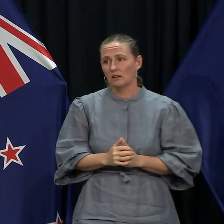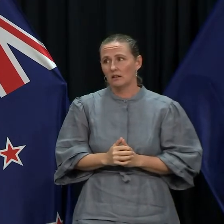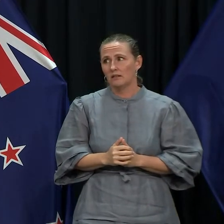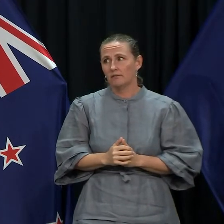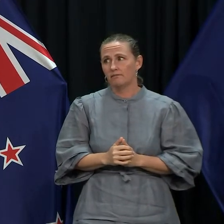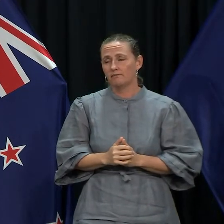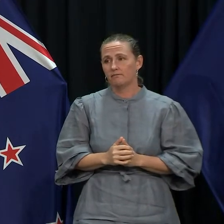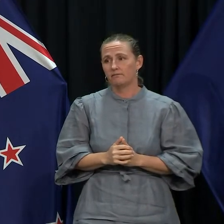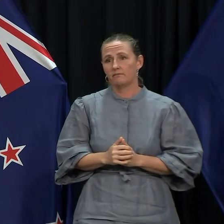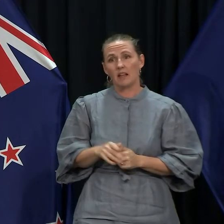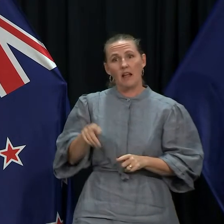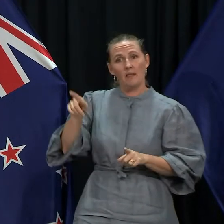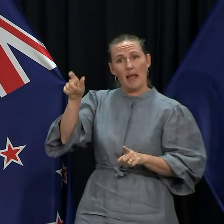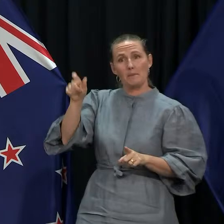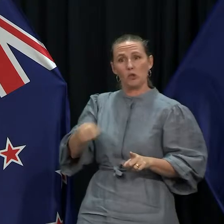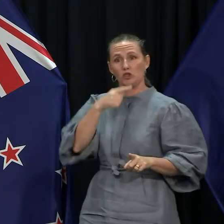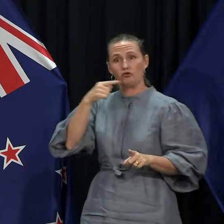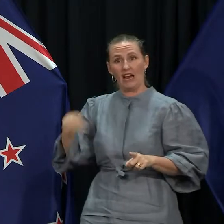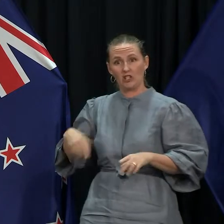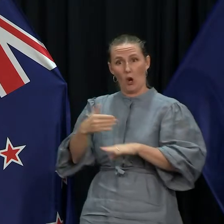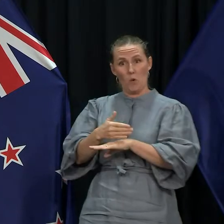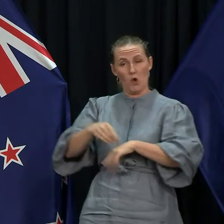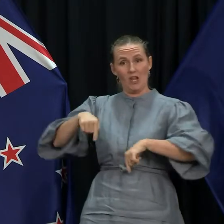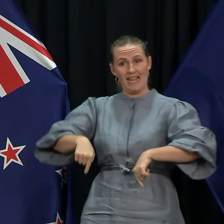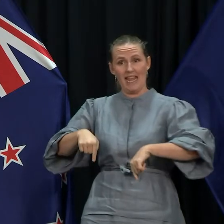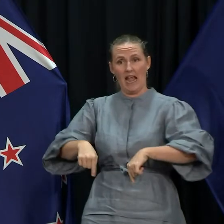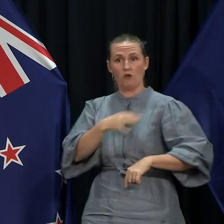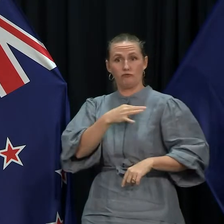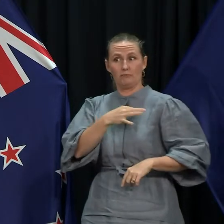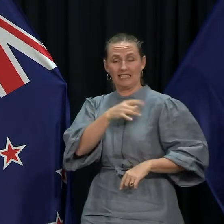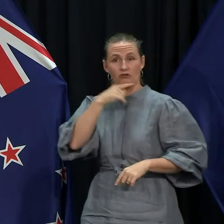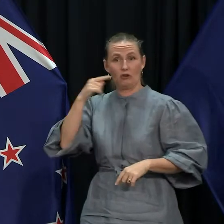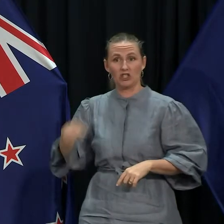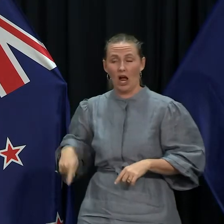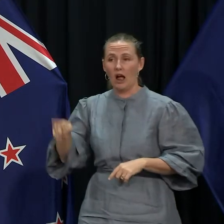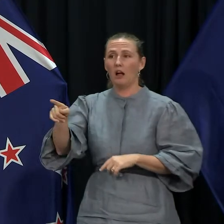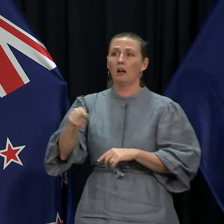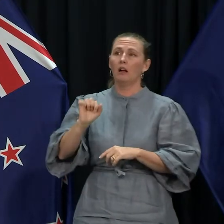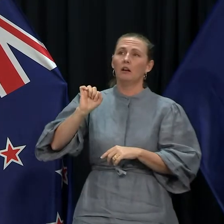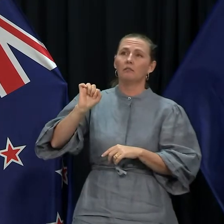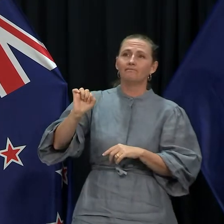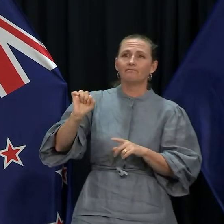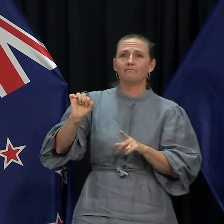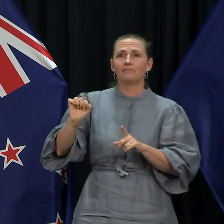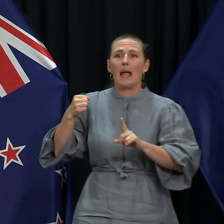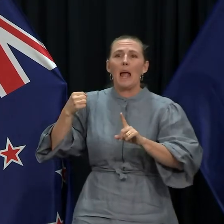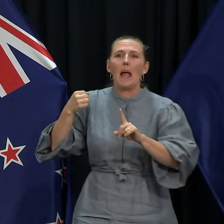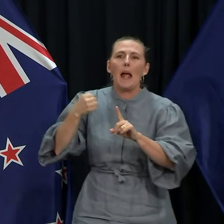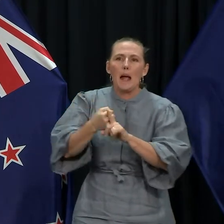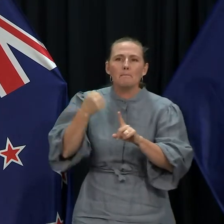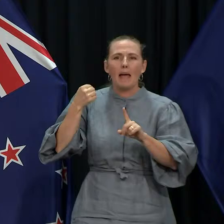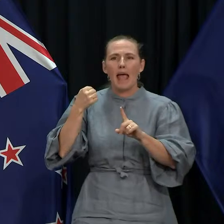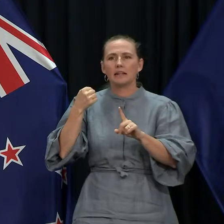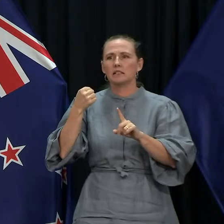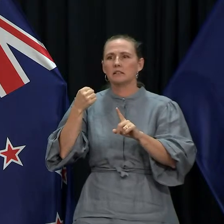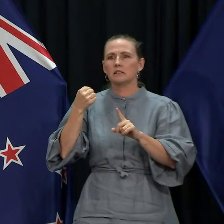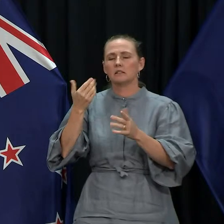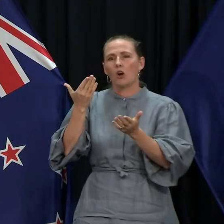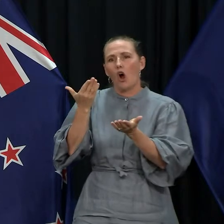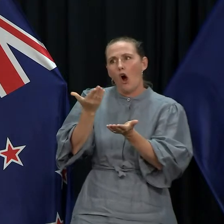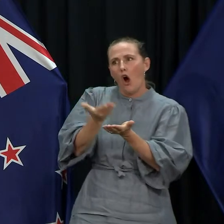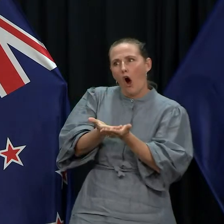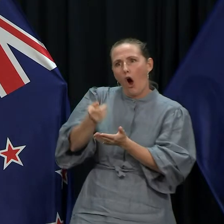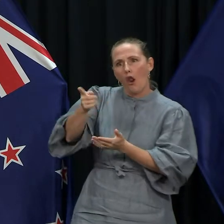the impact that they will have on the conflict is far greater than this diplomatic tool. which